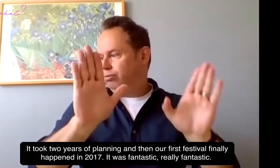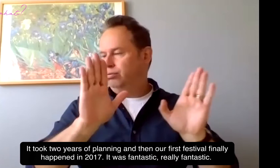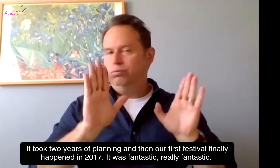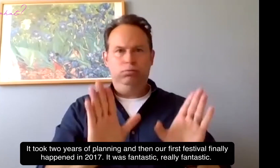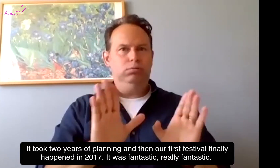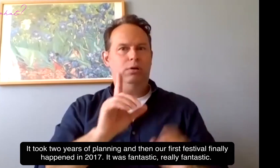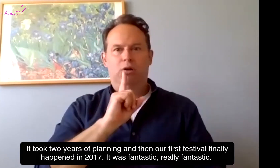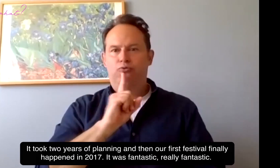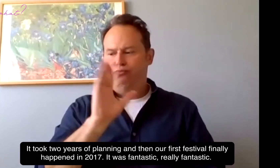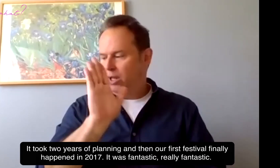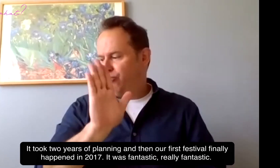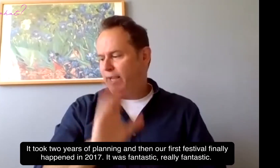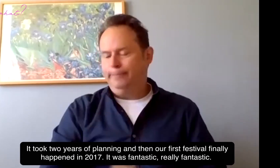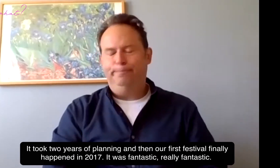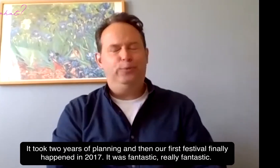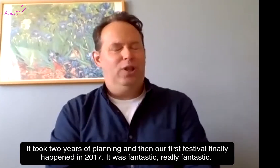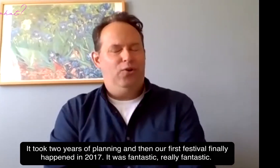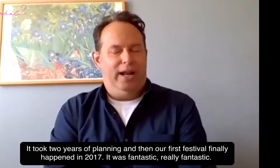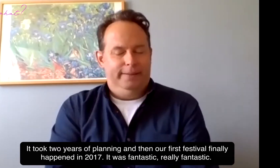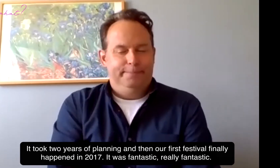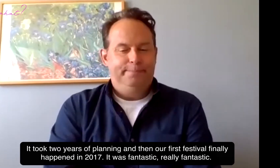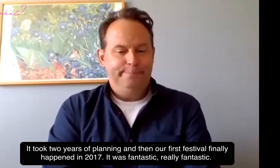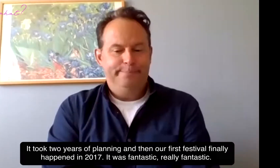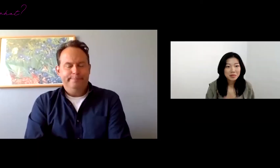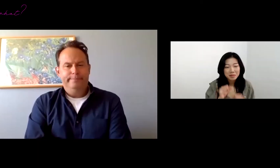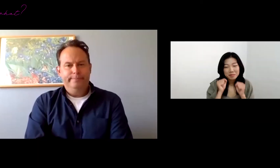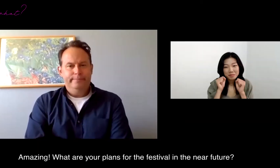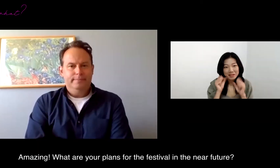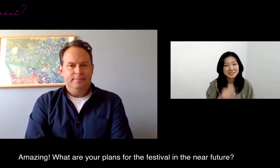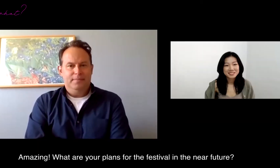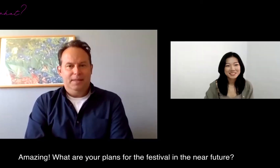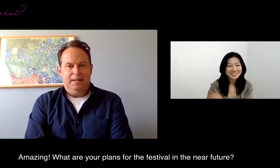fantastic, really fantastic, amazing.